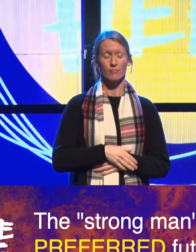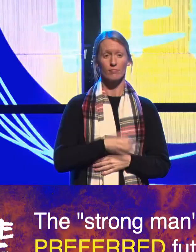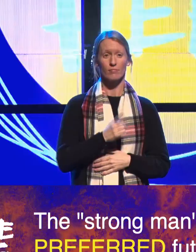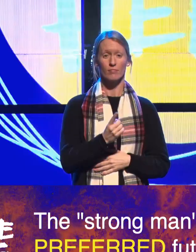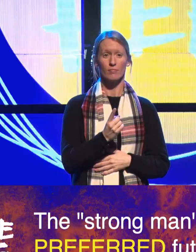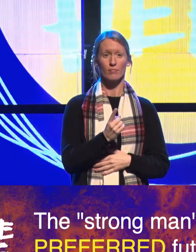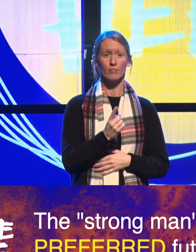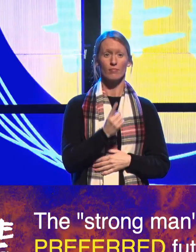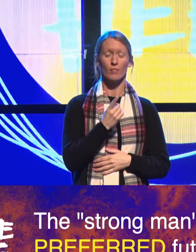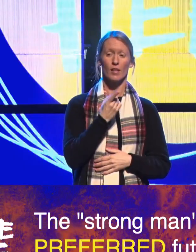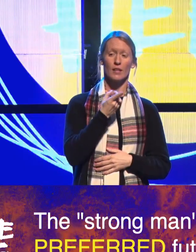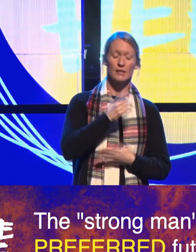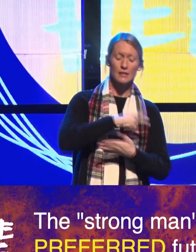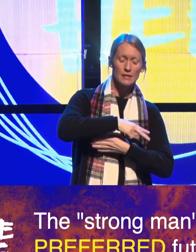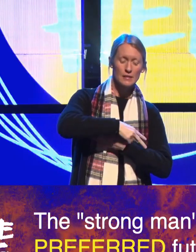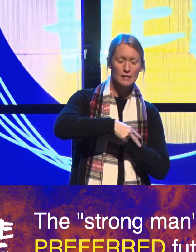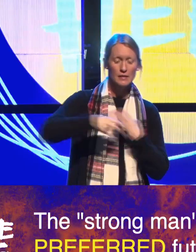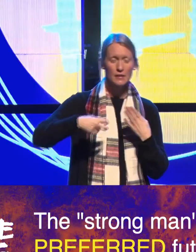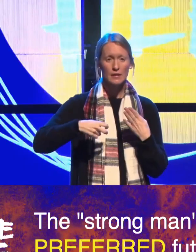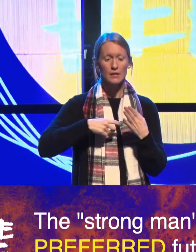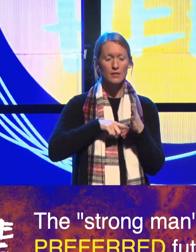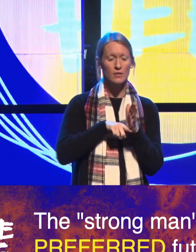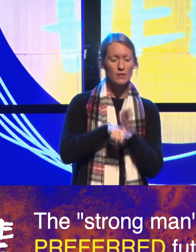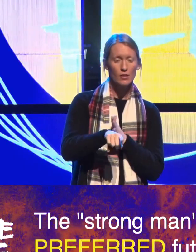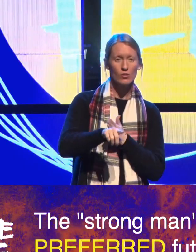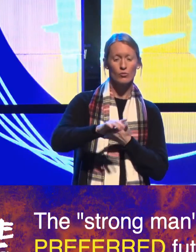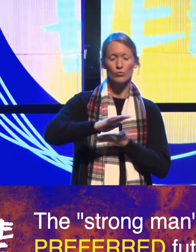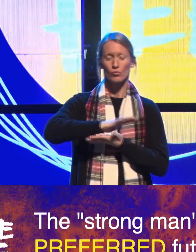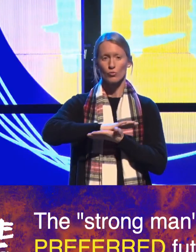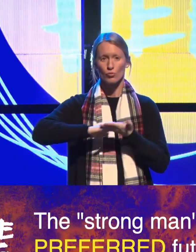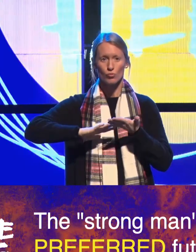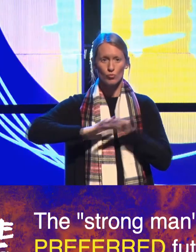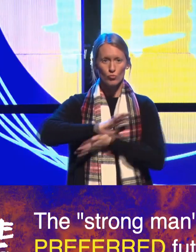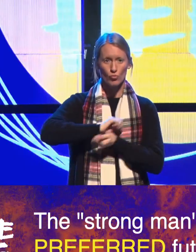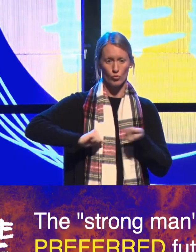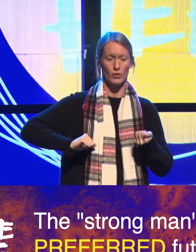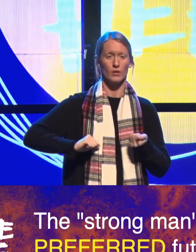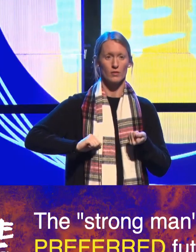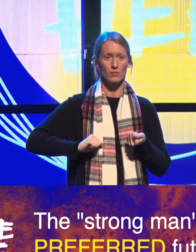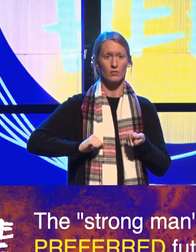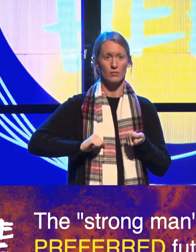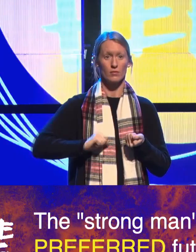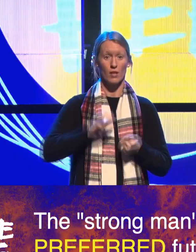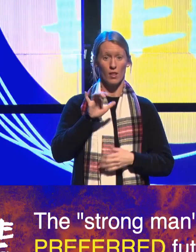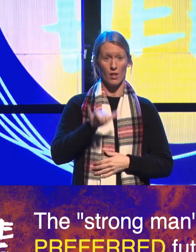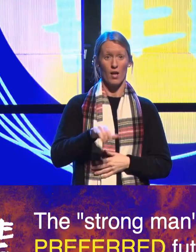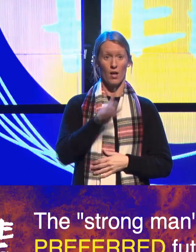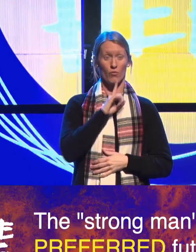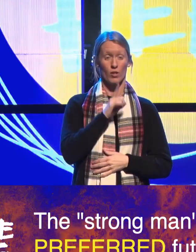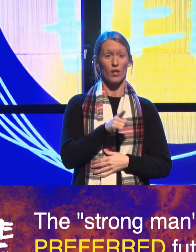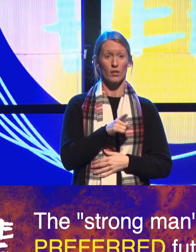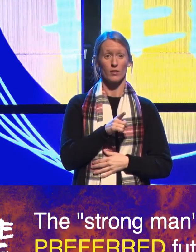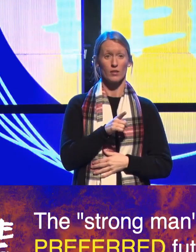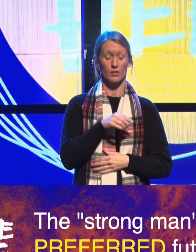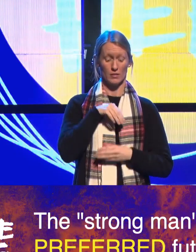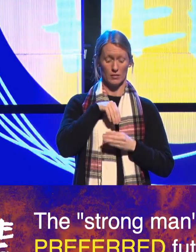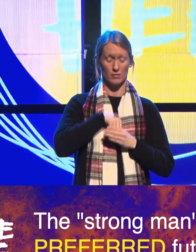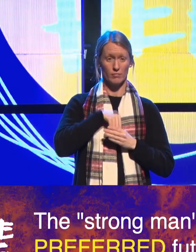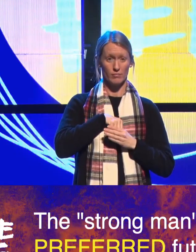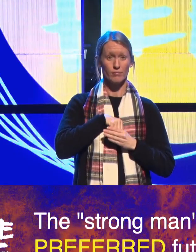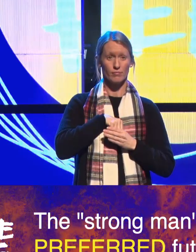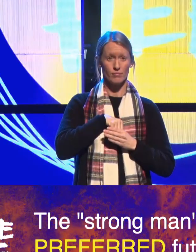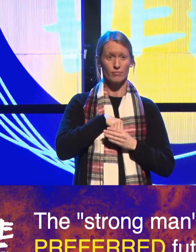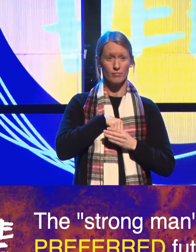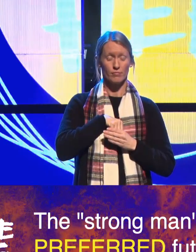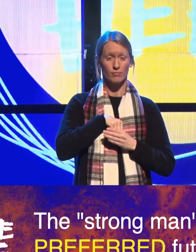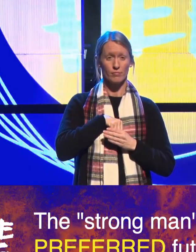one that steals, that kills, and destroys. There's that reality to us.